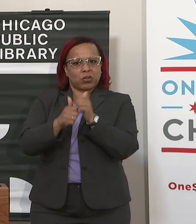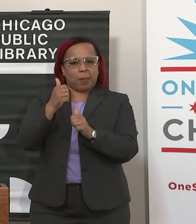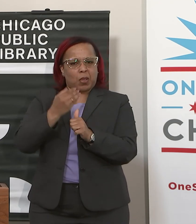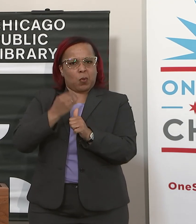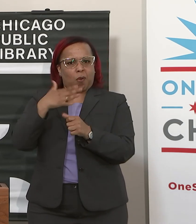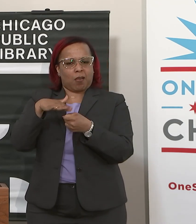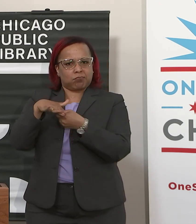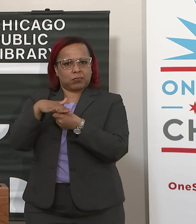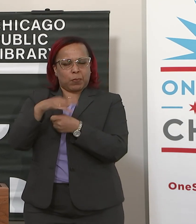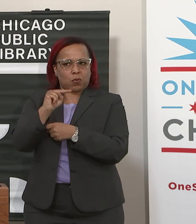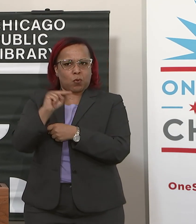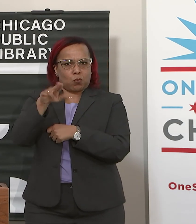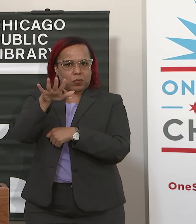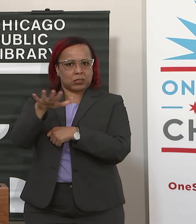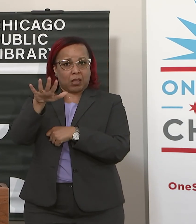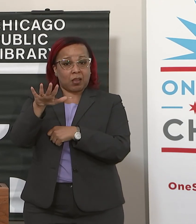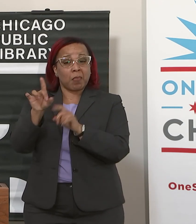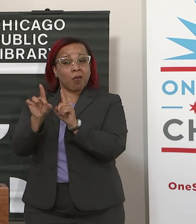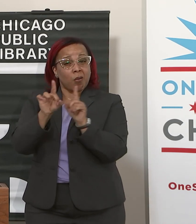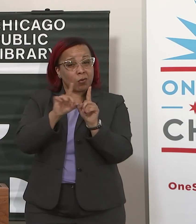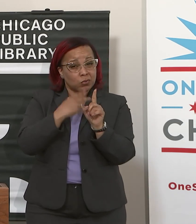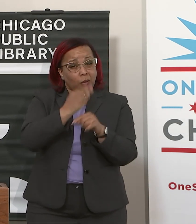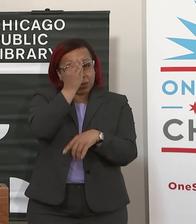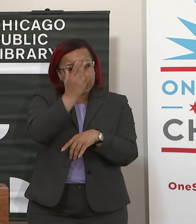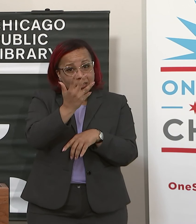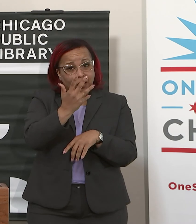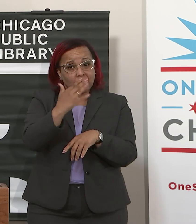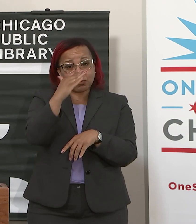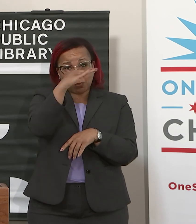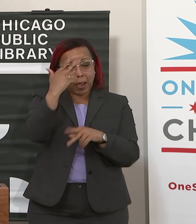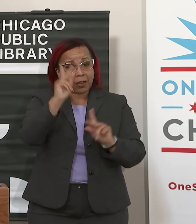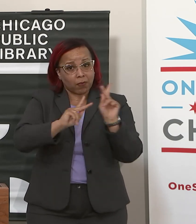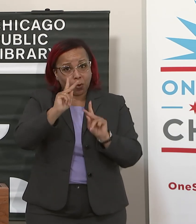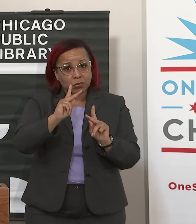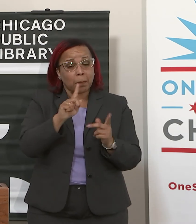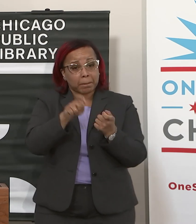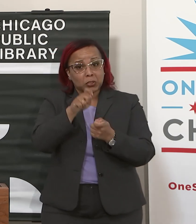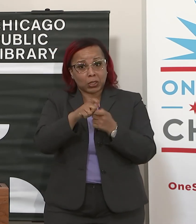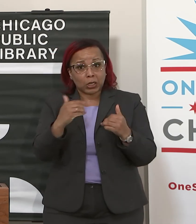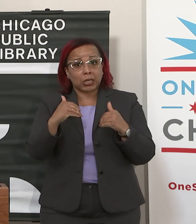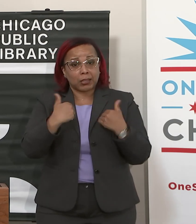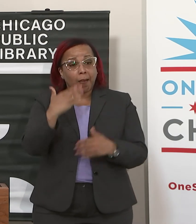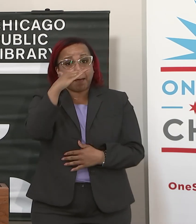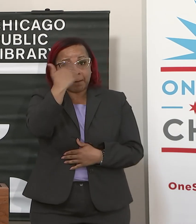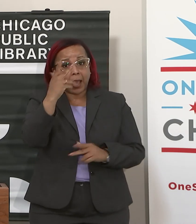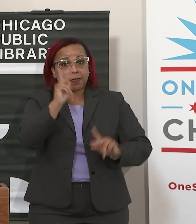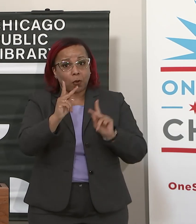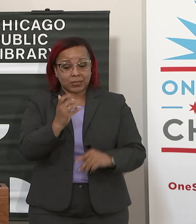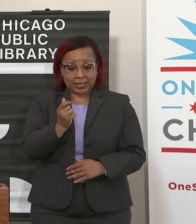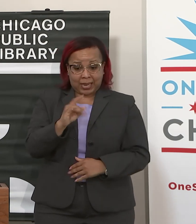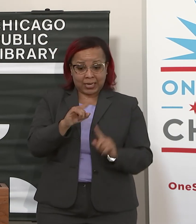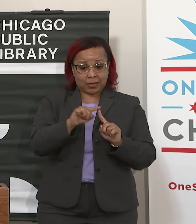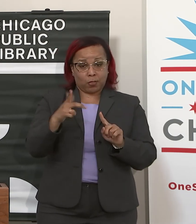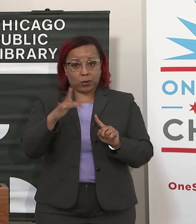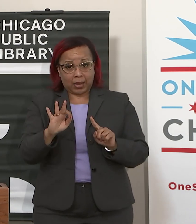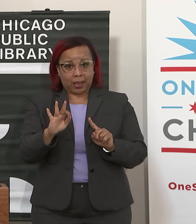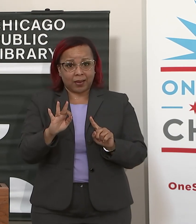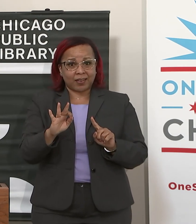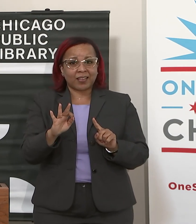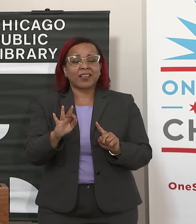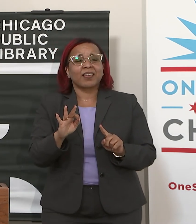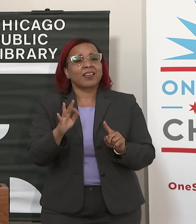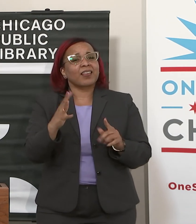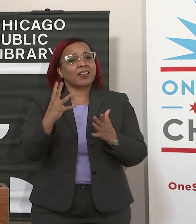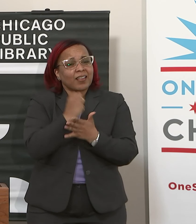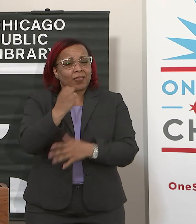white neighborhoods on the north side. But I also want to say to black folks, particularly young black folks, 18 to 39, get